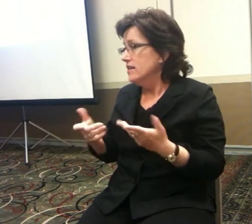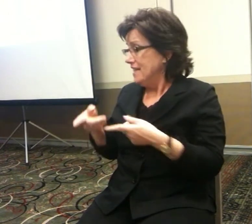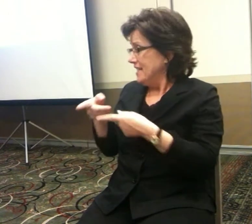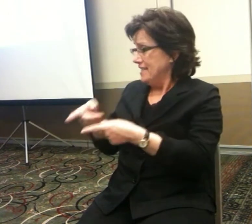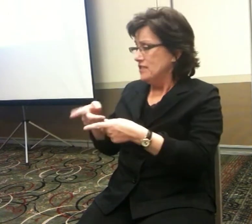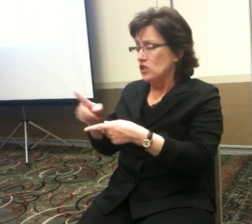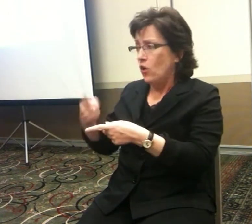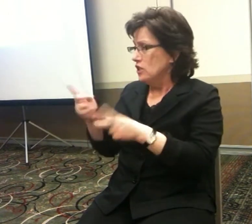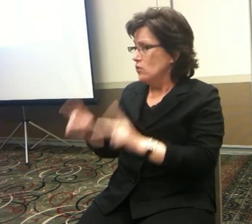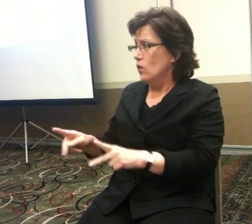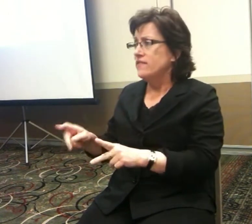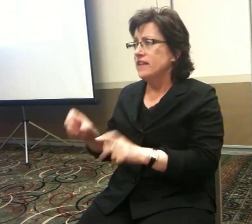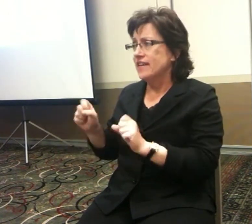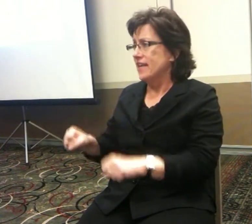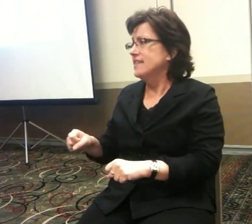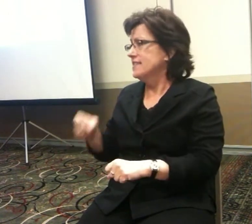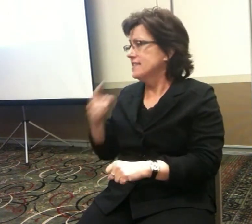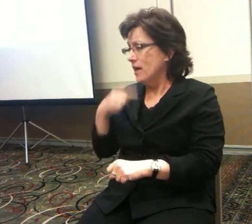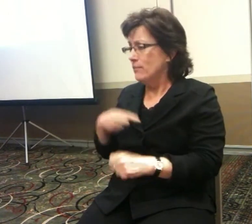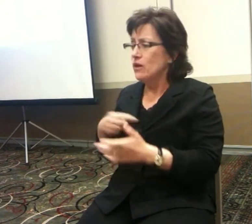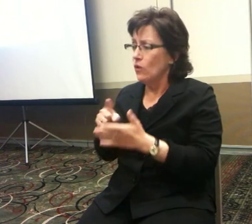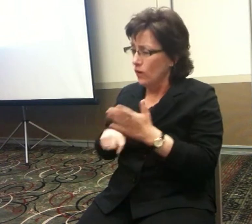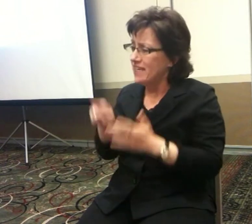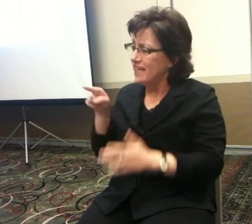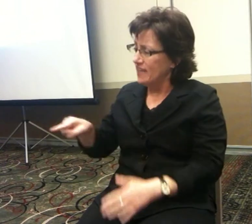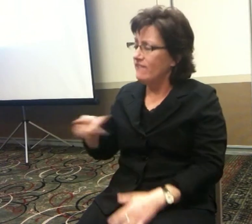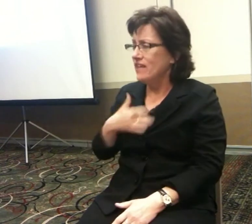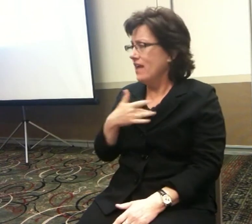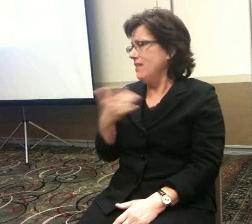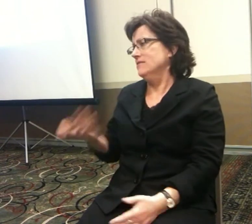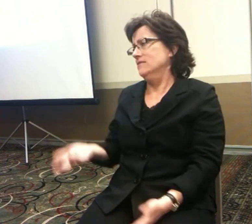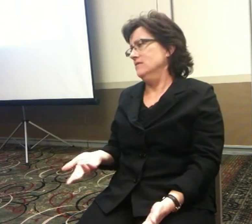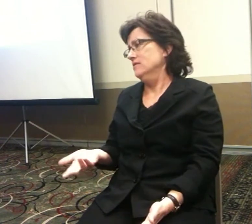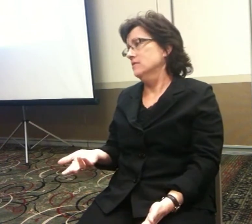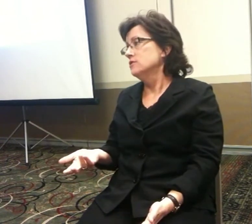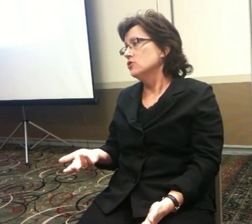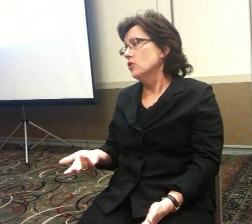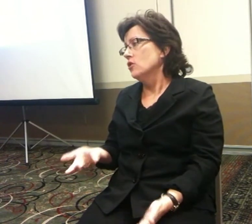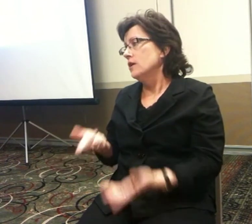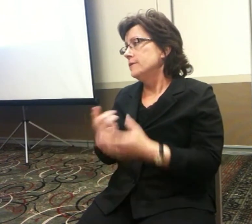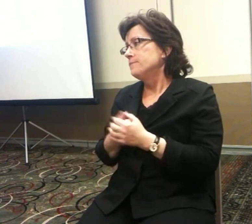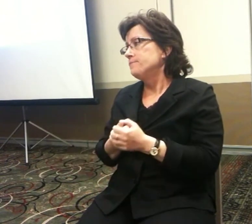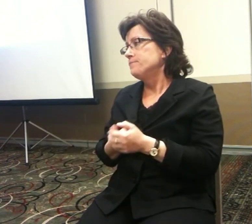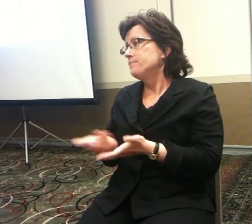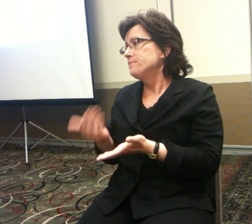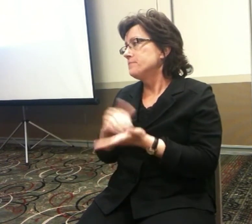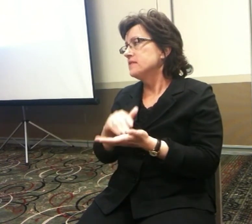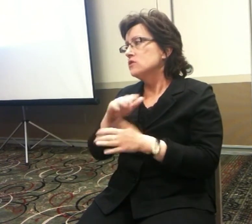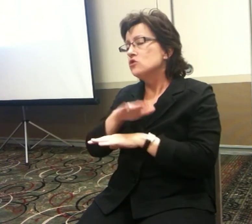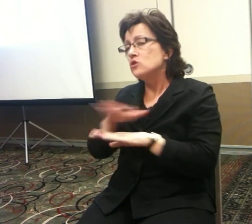feeling, or what he's feeling, right? So, don't be afraid to be incredibly